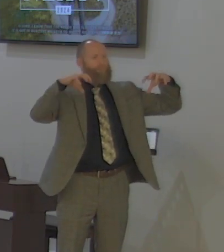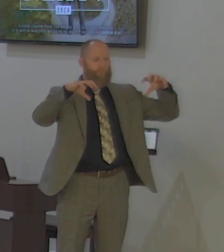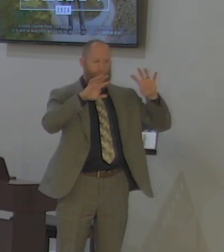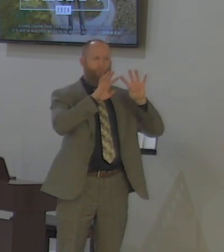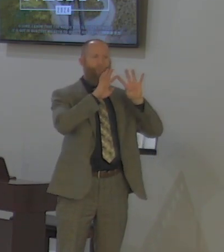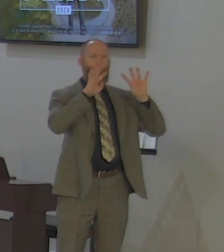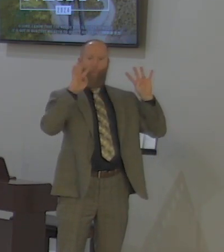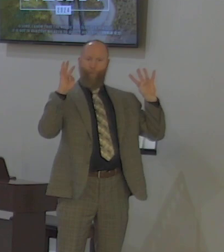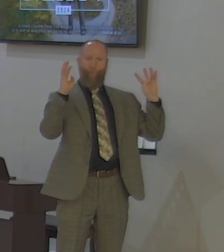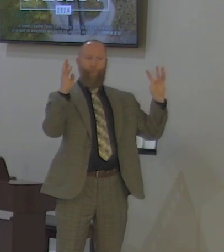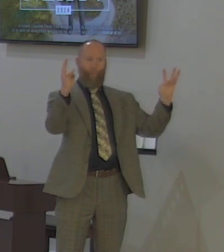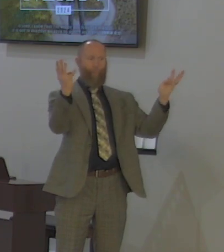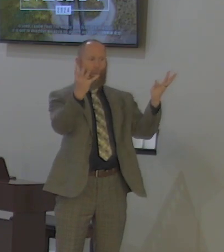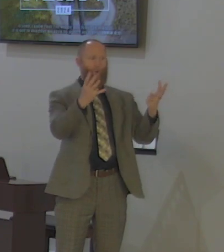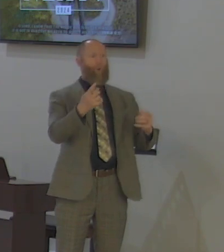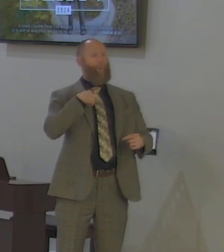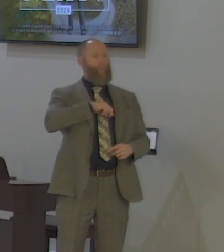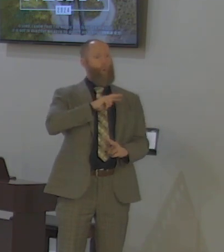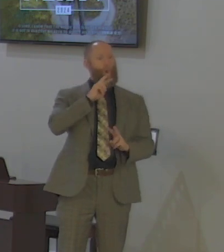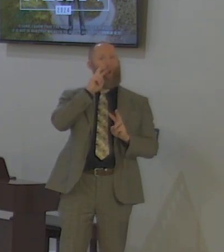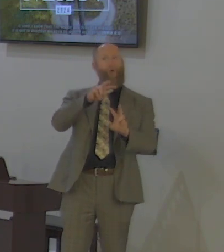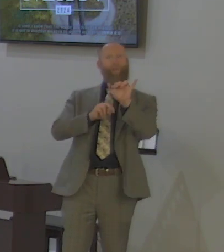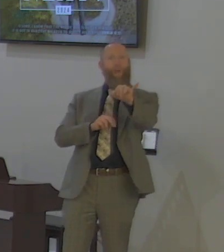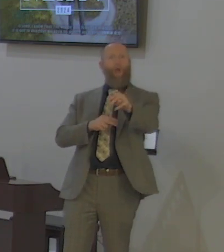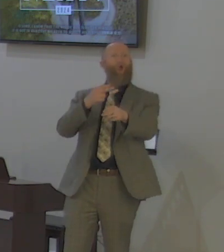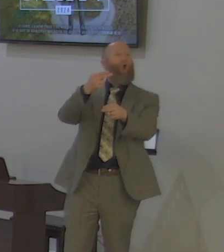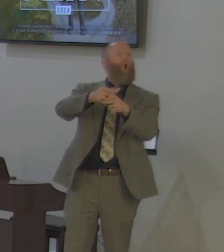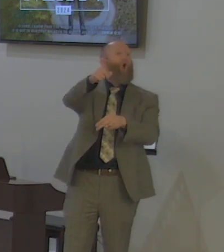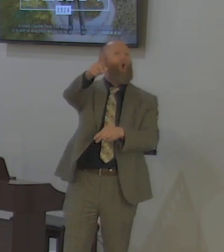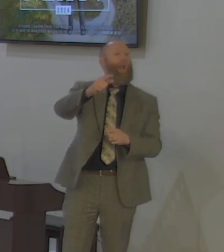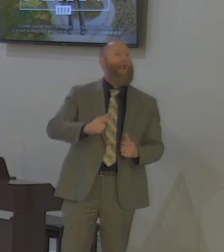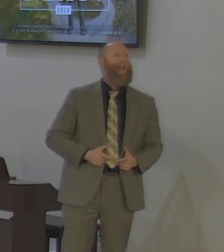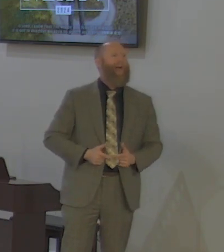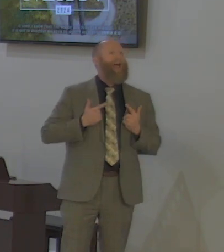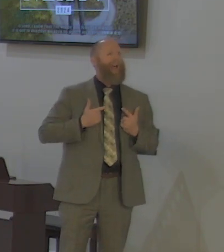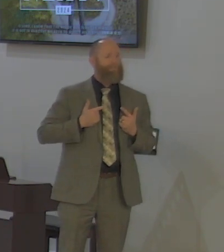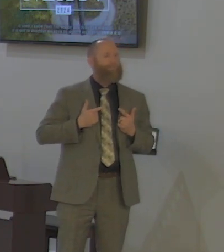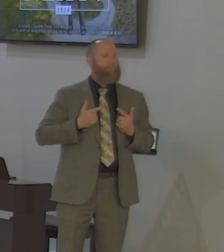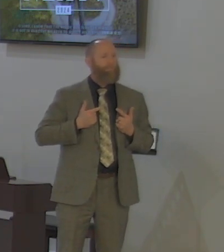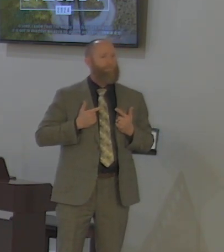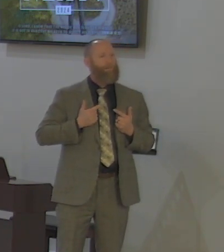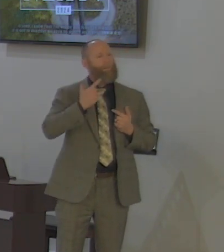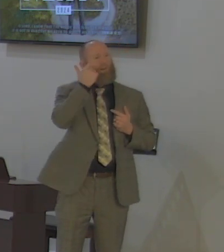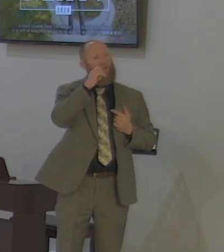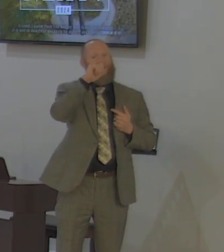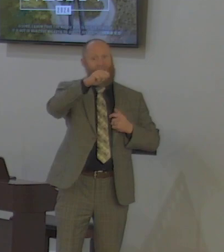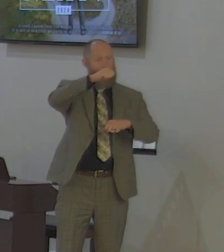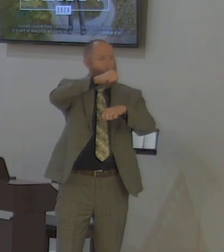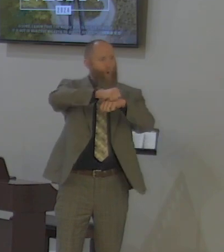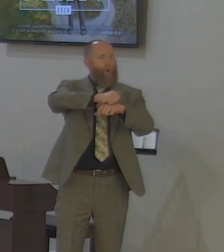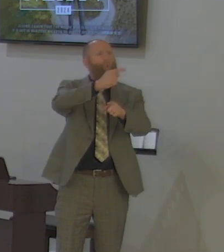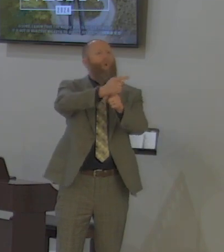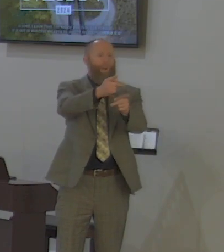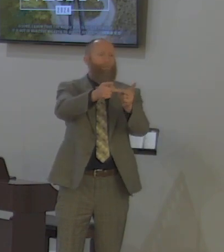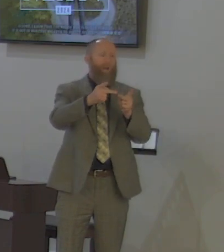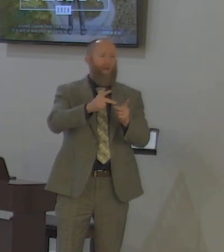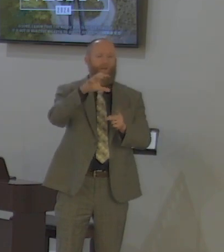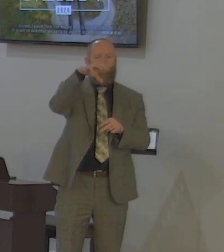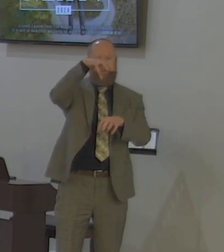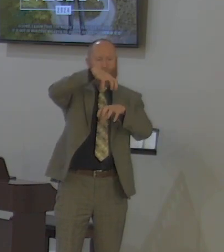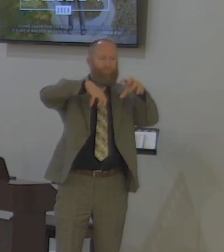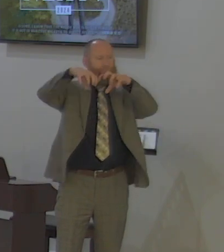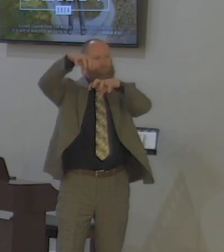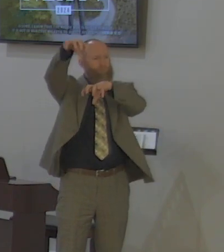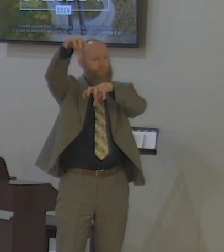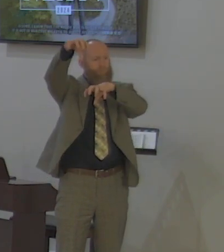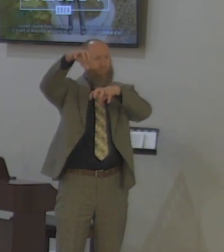put together or put in a way for a purpose. It's been used in construction, and it is currently